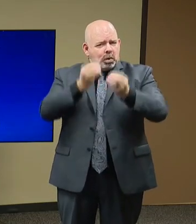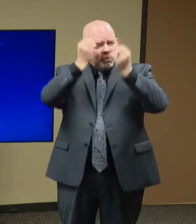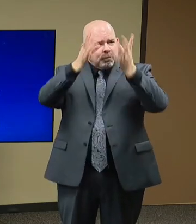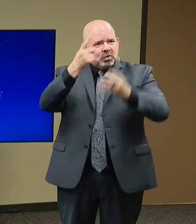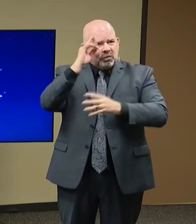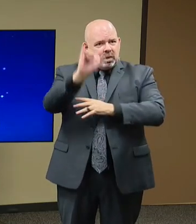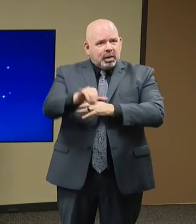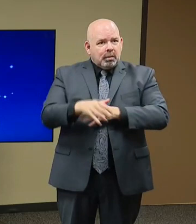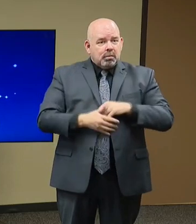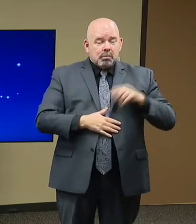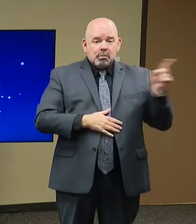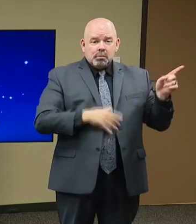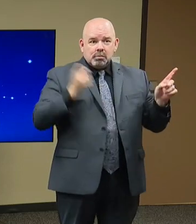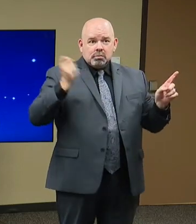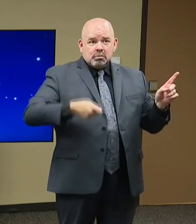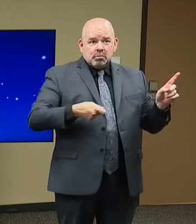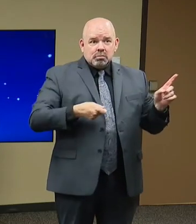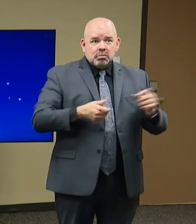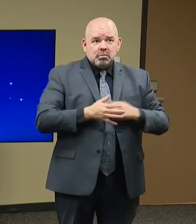Oh, yes.